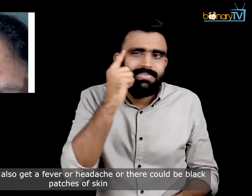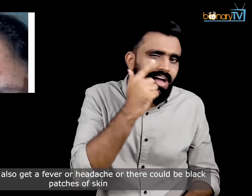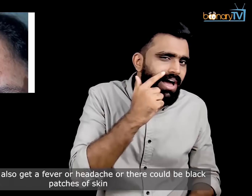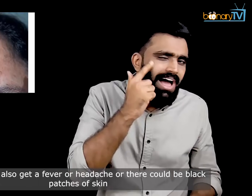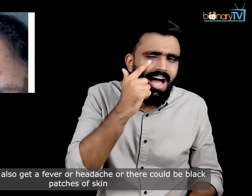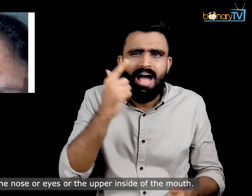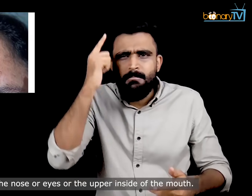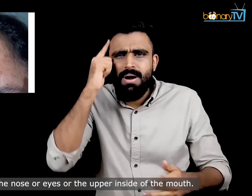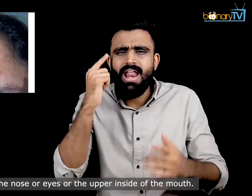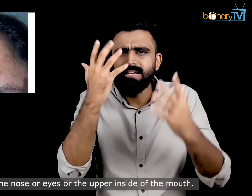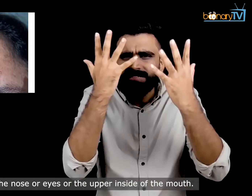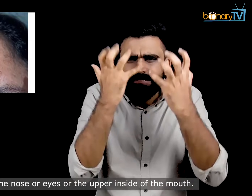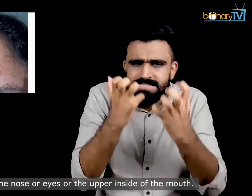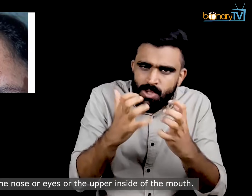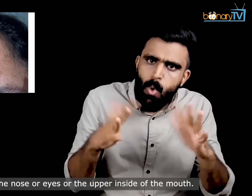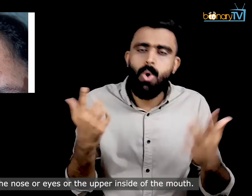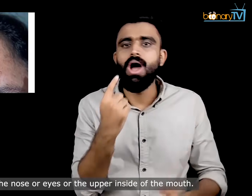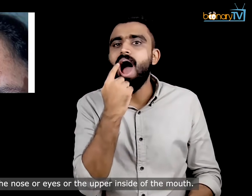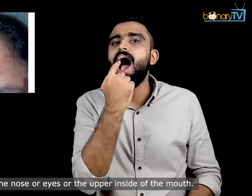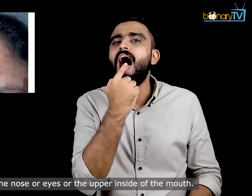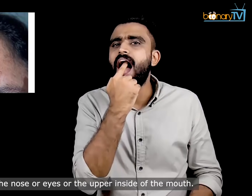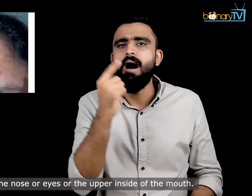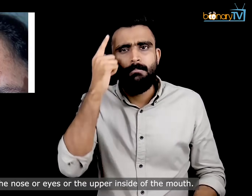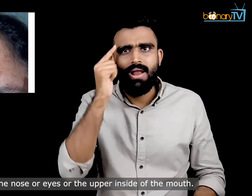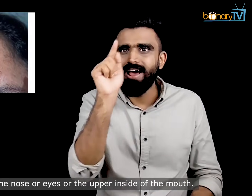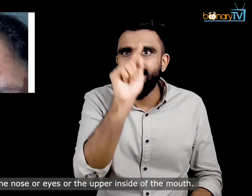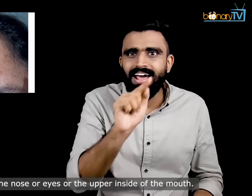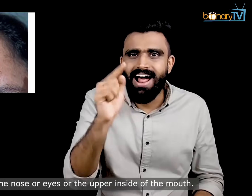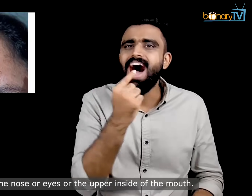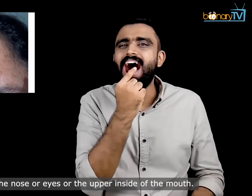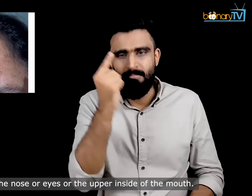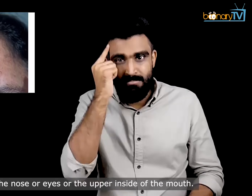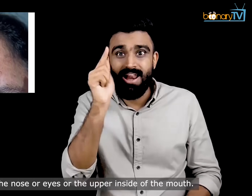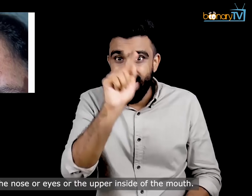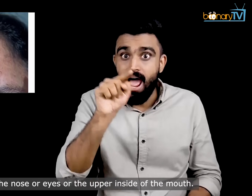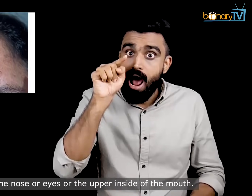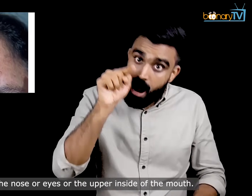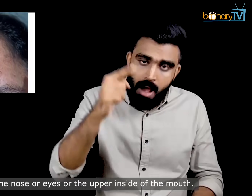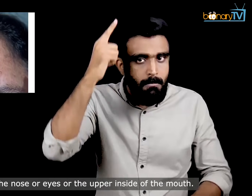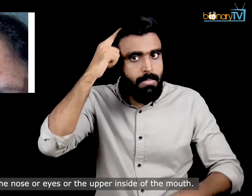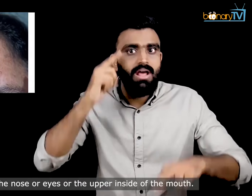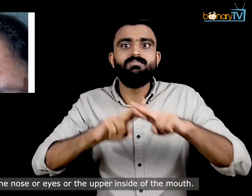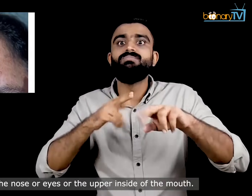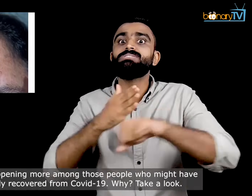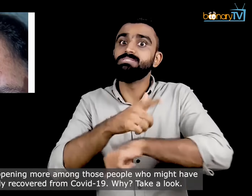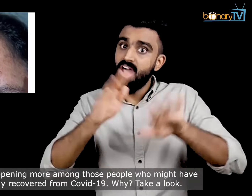skin around the nose or eyes or the upper inside of the mouth. This